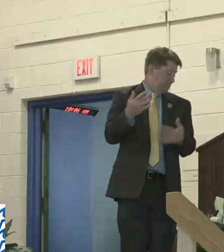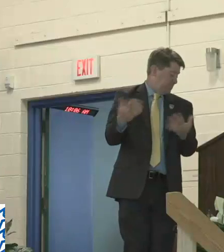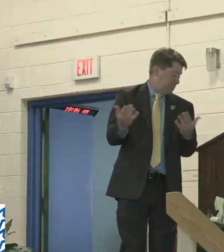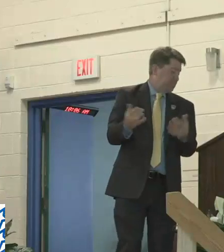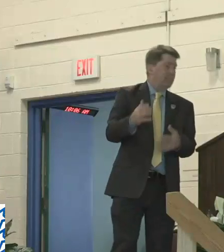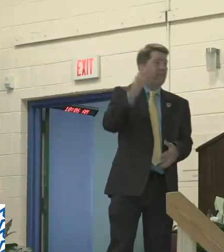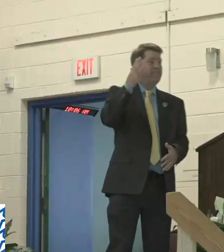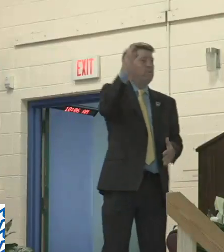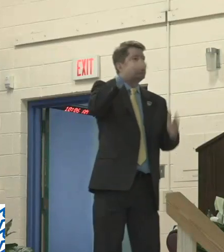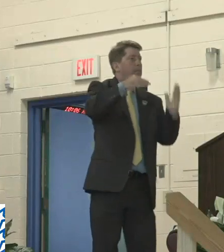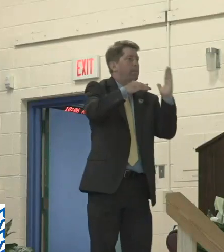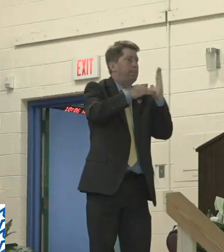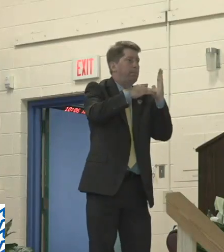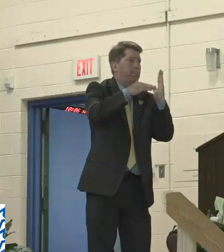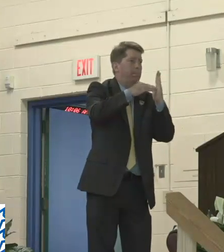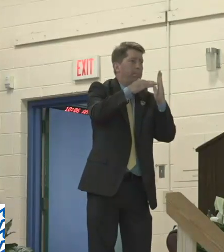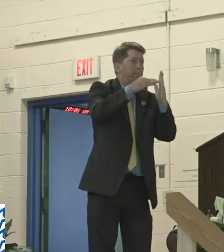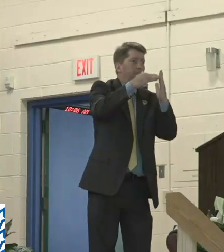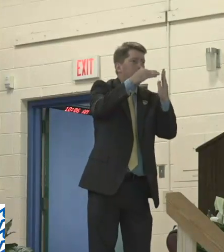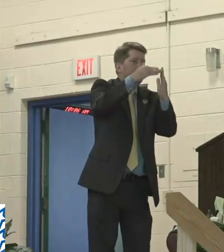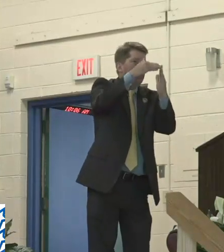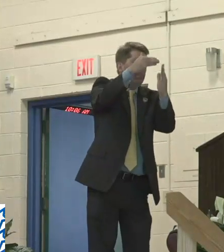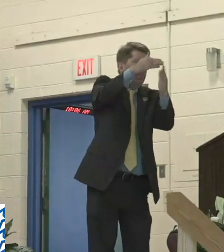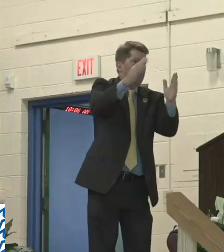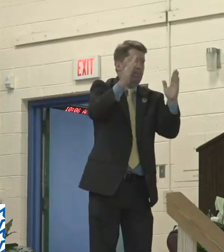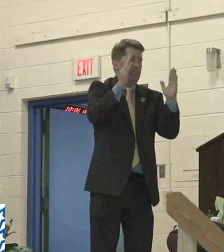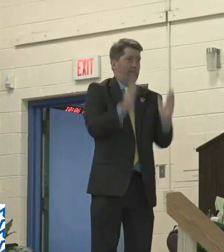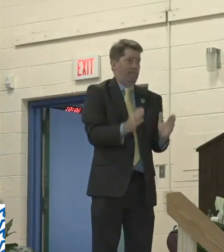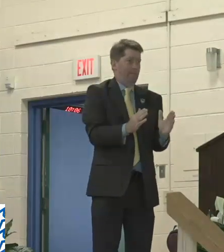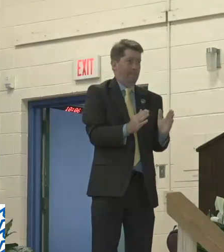This is to a future millionaire.